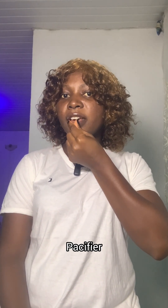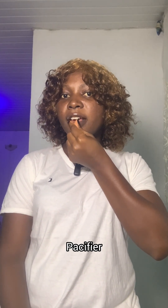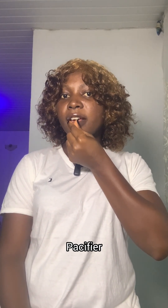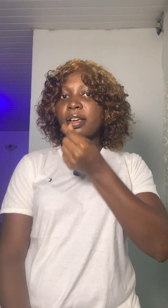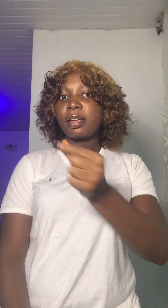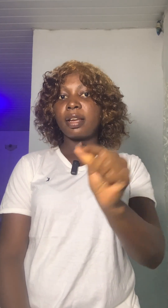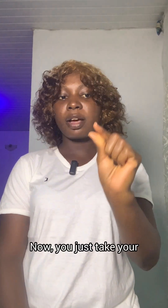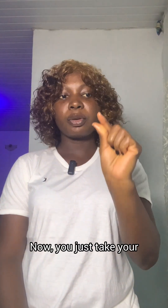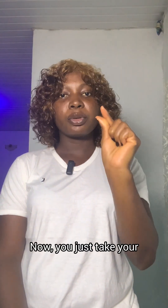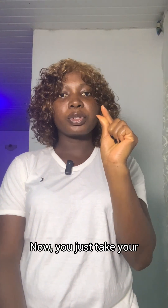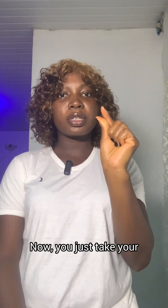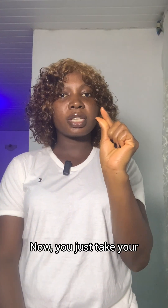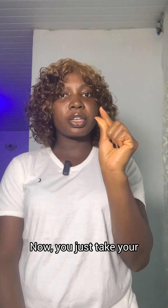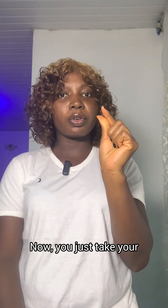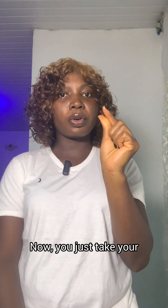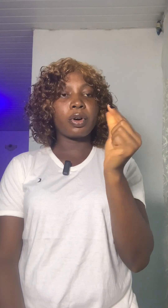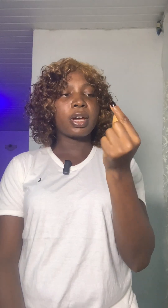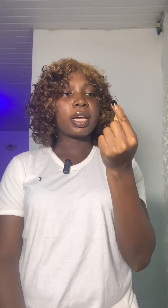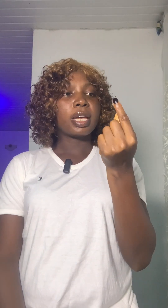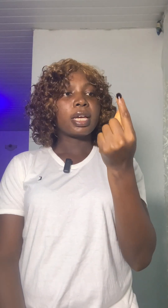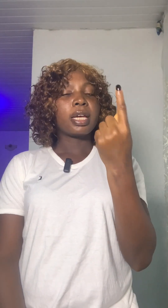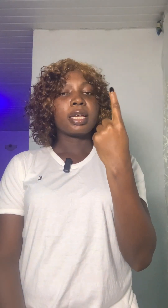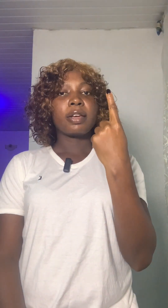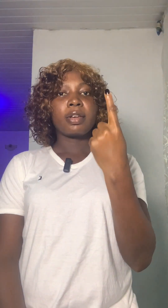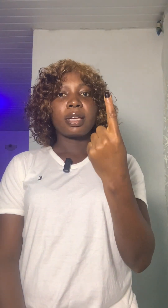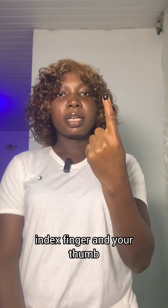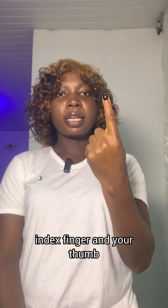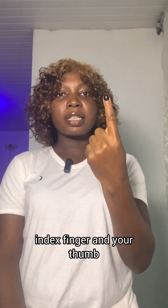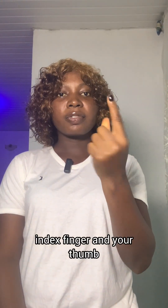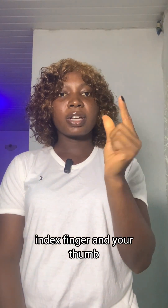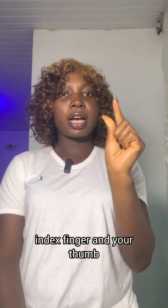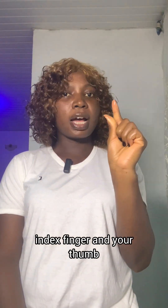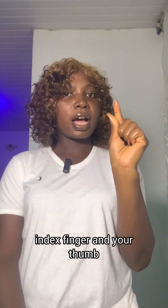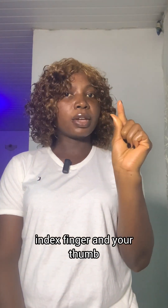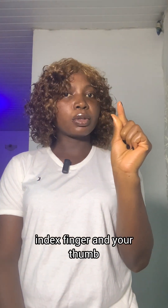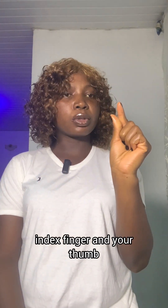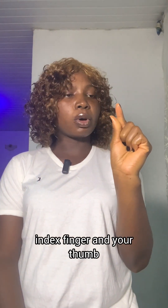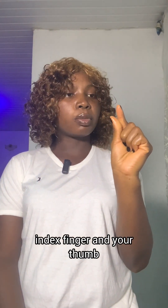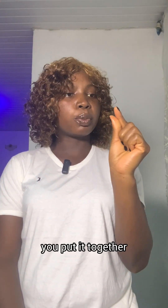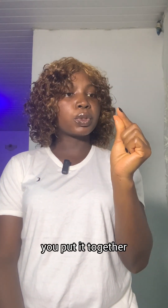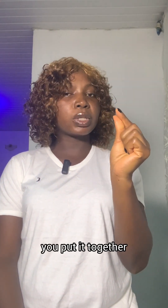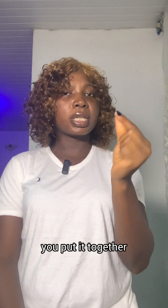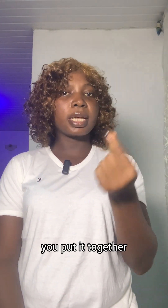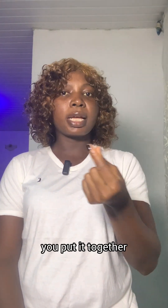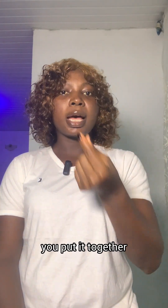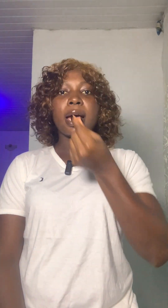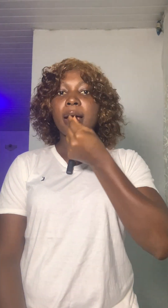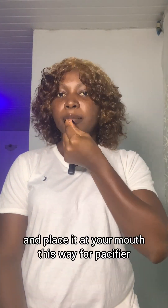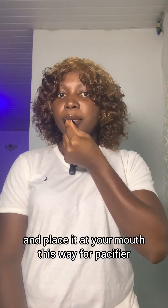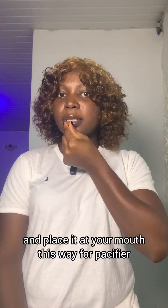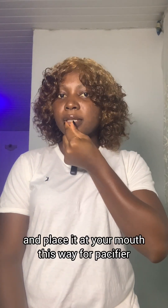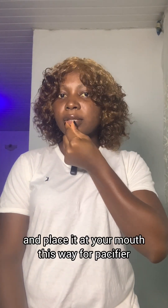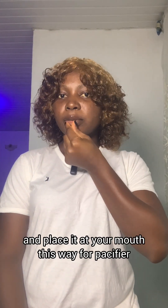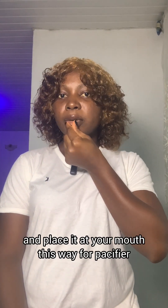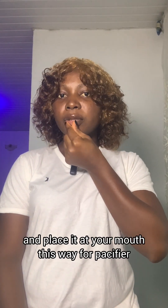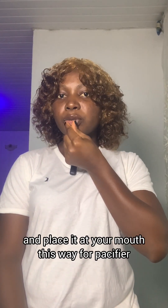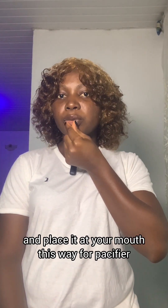Pacifier. Now you just take your index finger and your thumb, you put it together and place it at your mouth this way